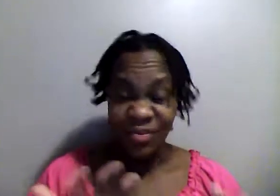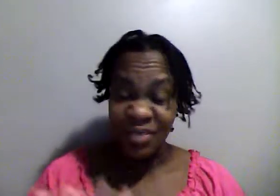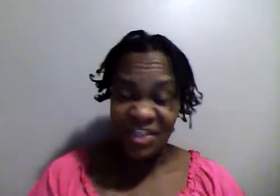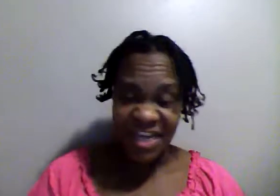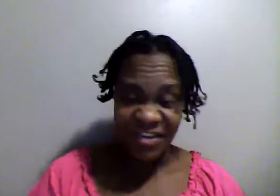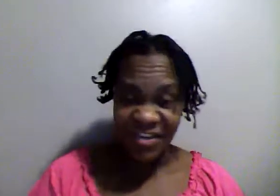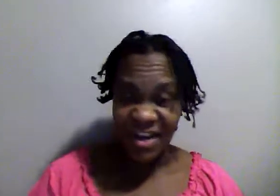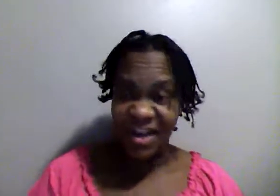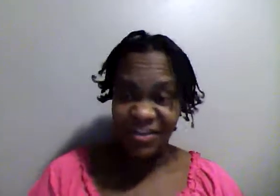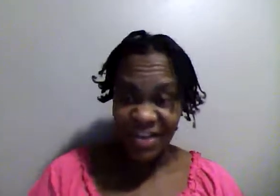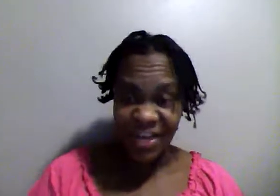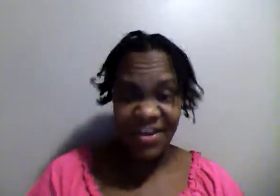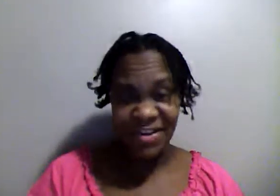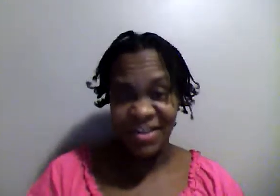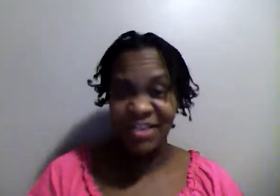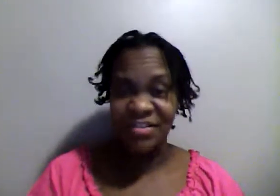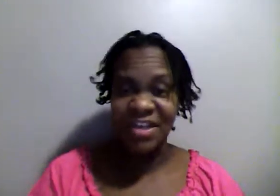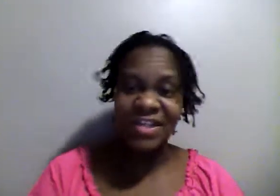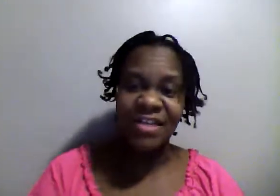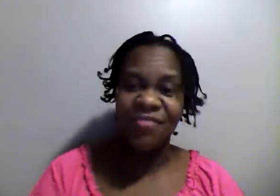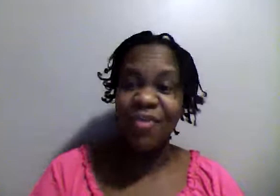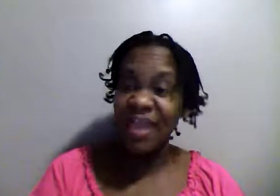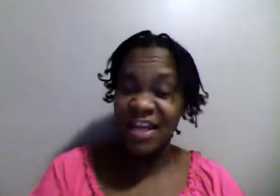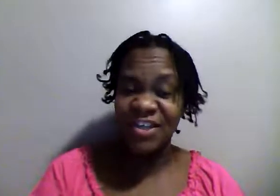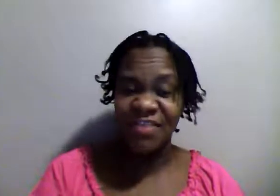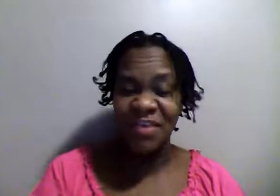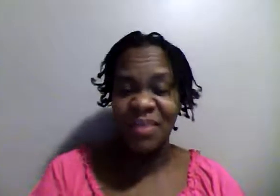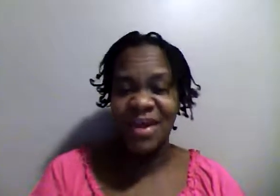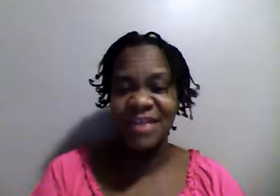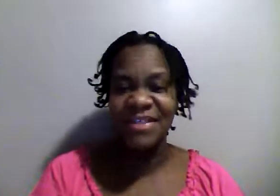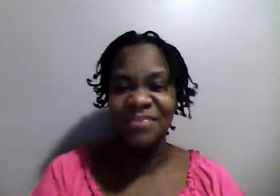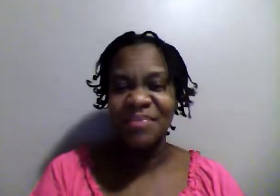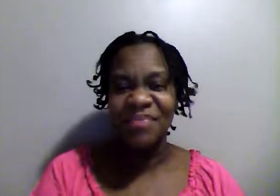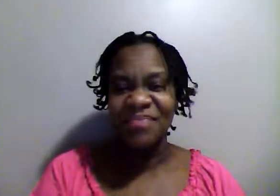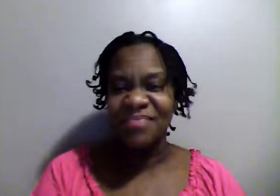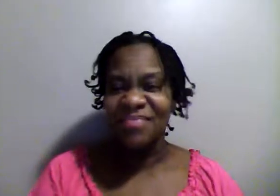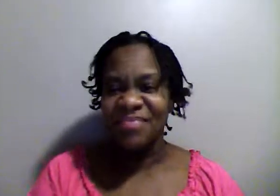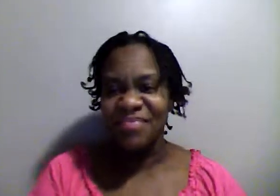much nitrogen, naturally you're going to increase the foliage of your plant.